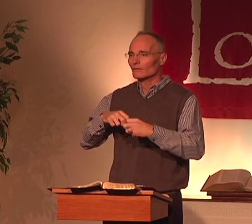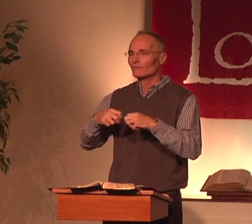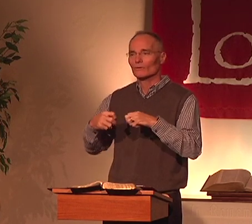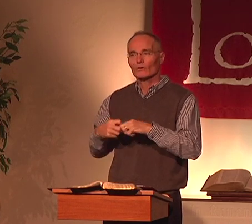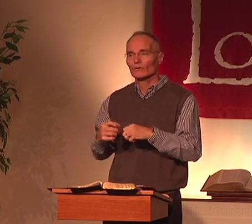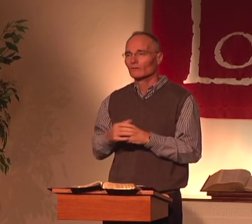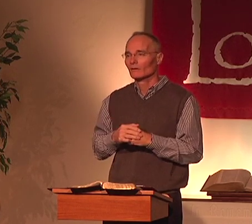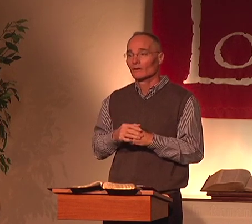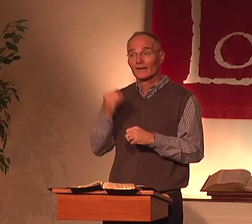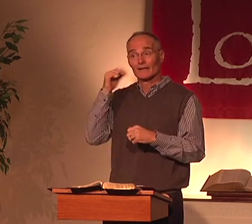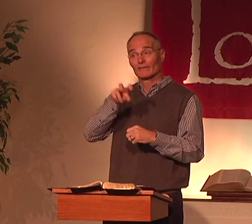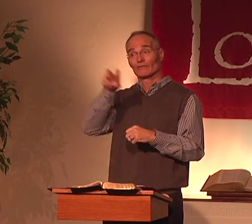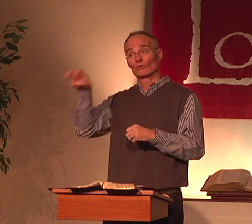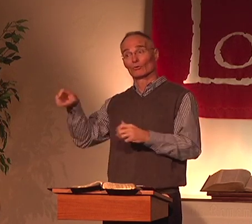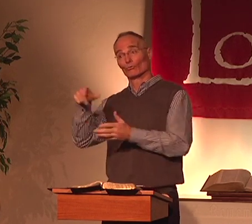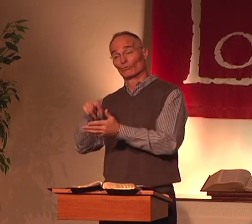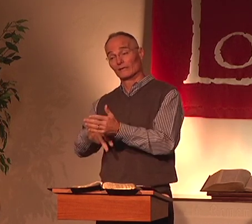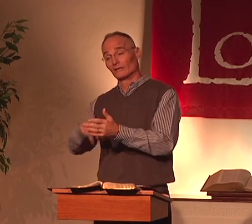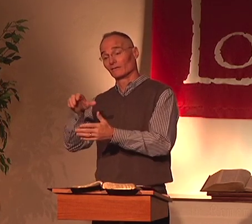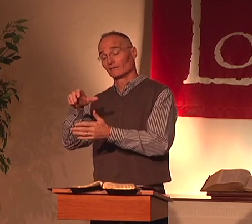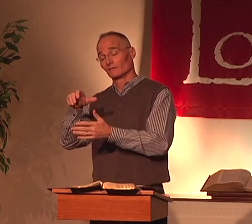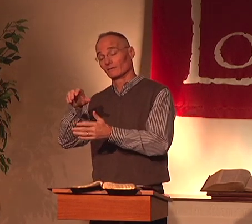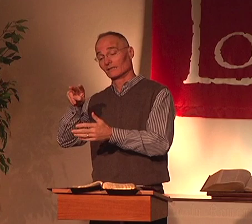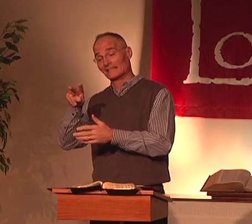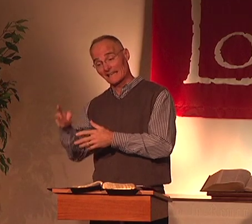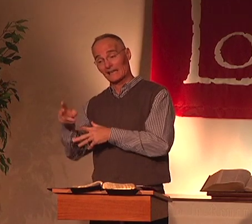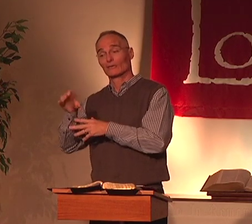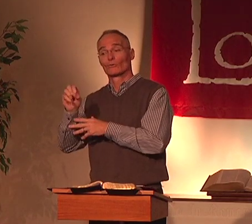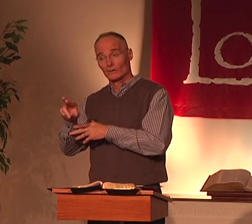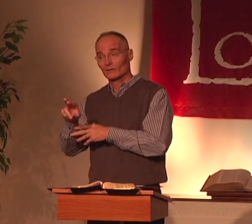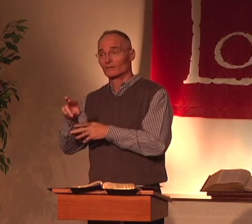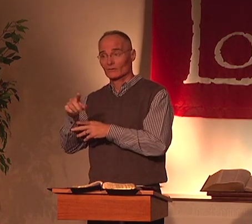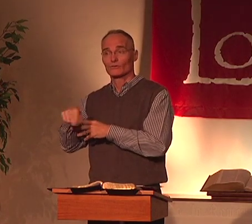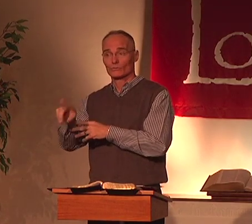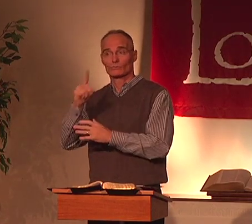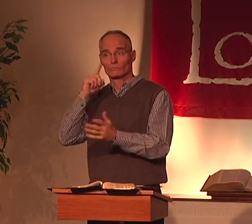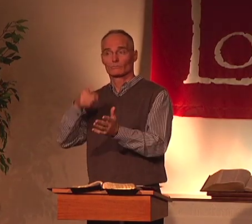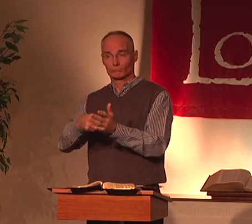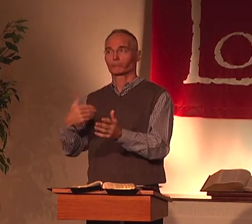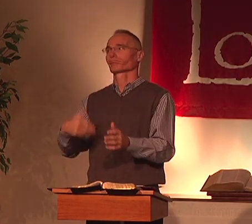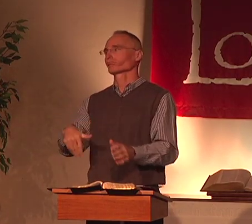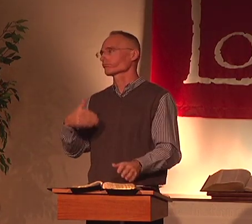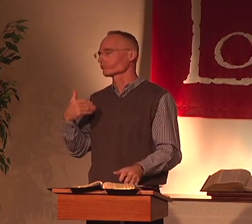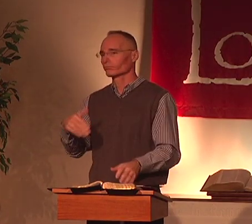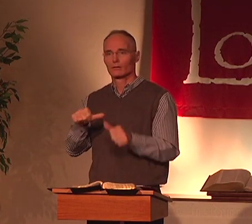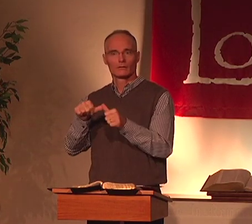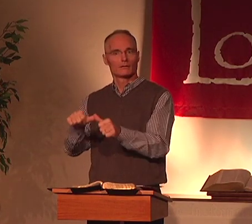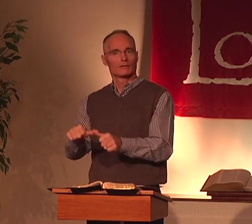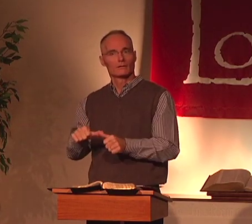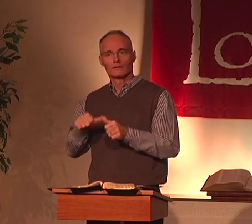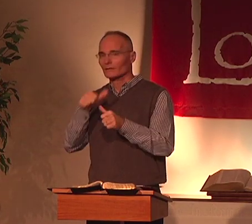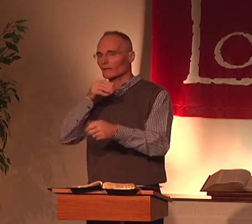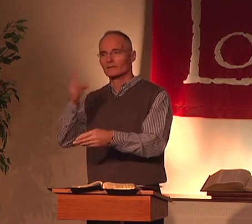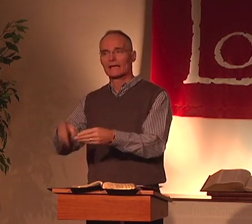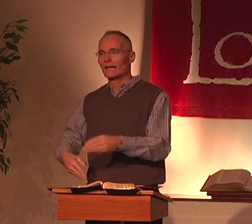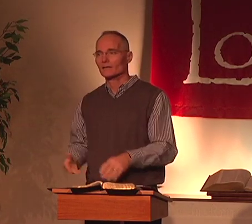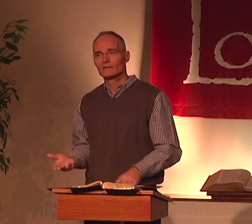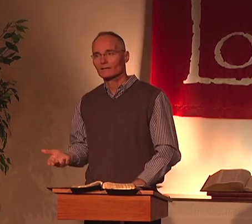had Made Paul's Life Difficult If you read Second Corinthians Second Corinthians You will Notice